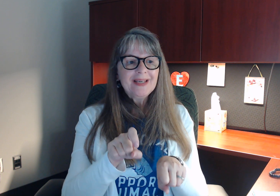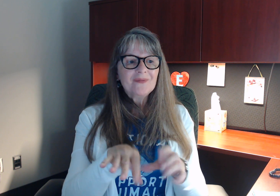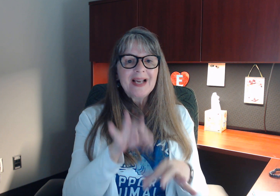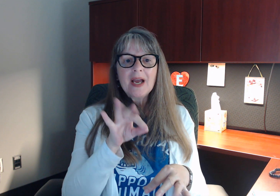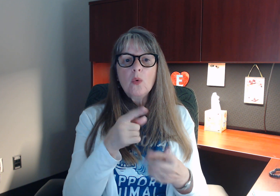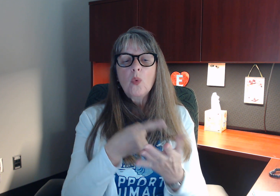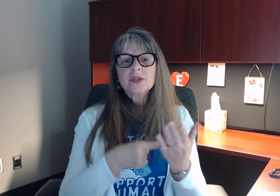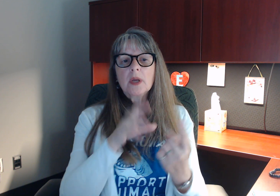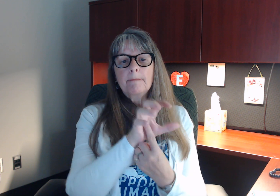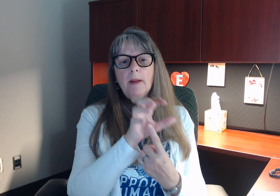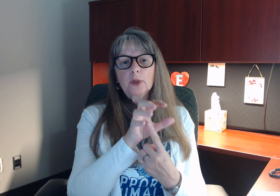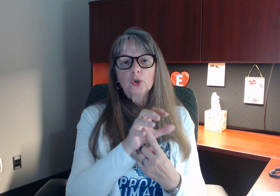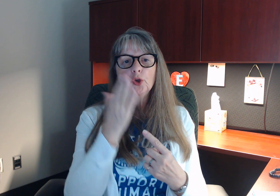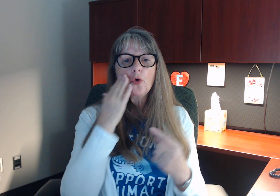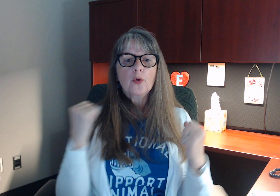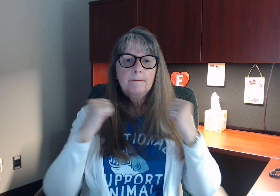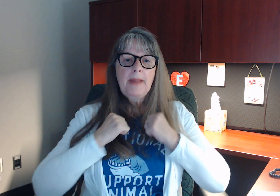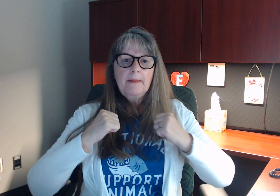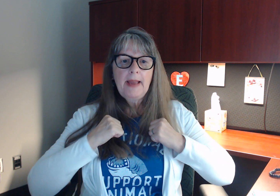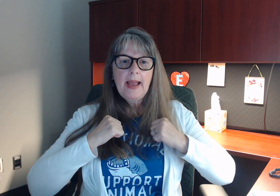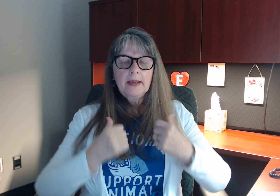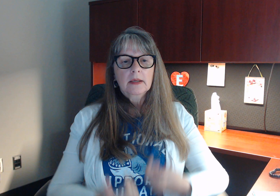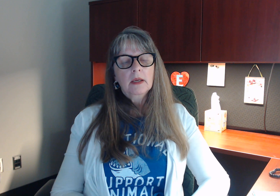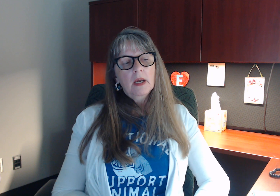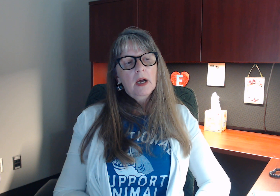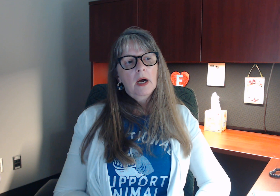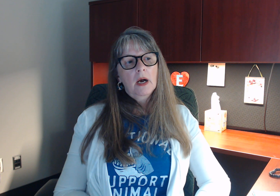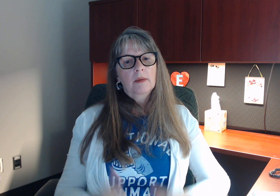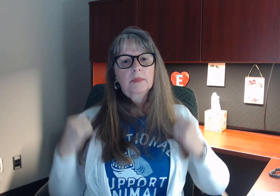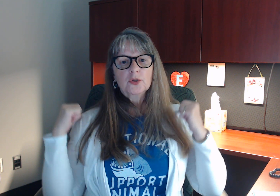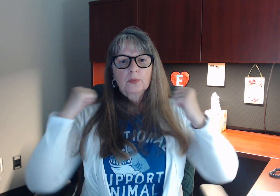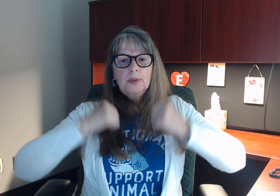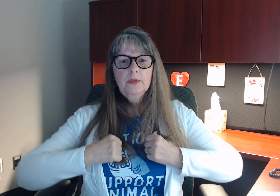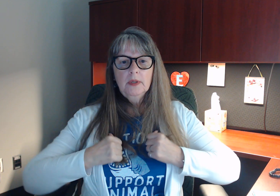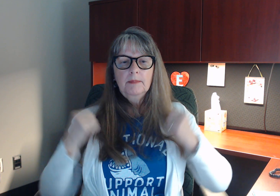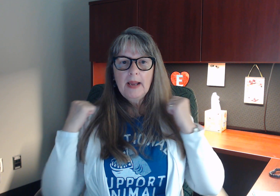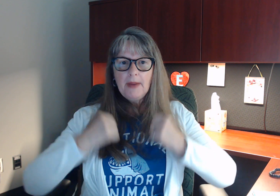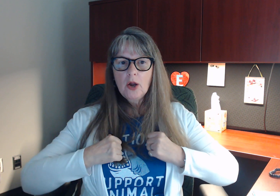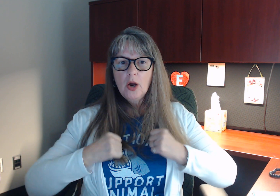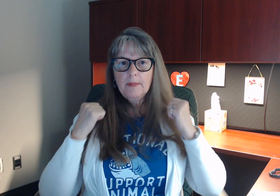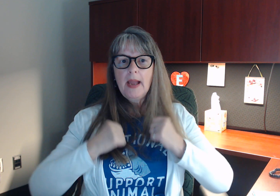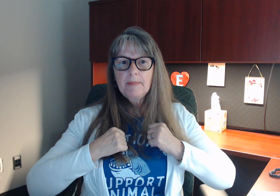find out what's popular. Their backpack, because you're putting the backpack on the backpack.